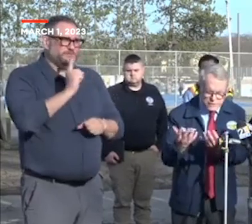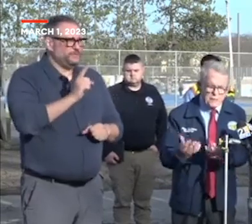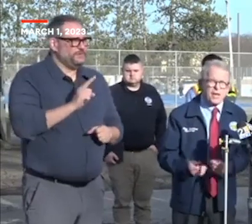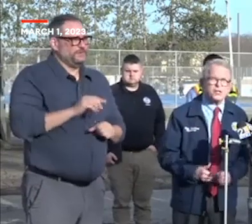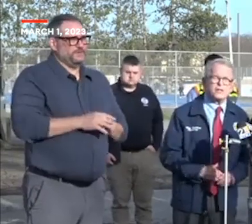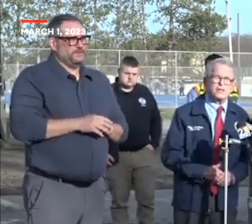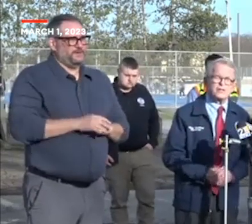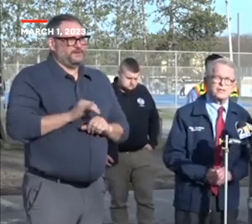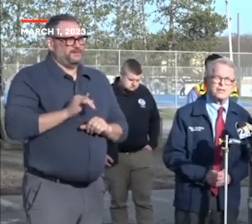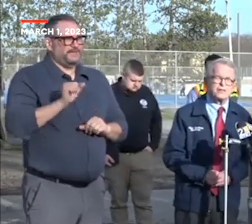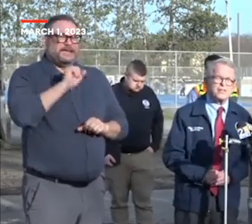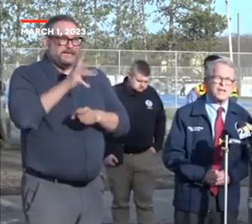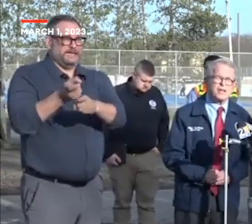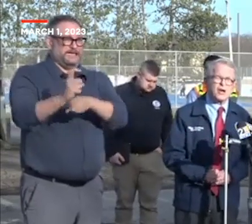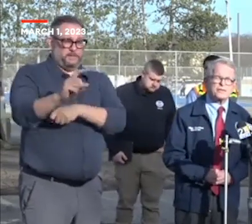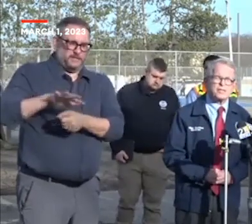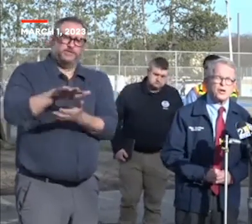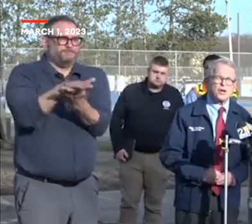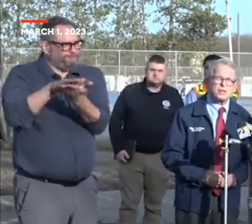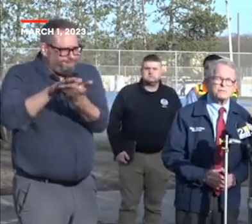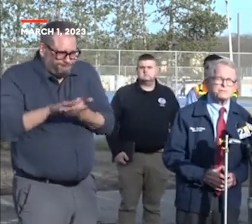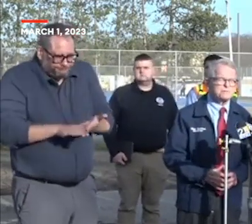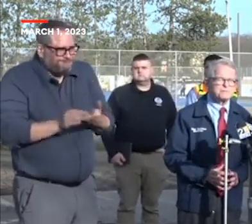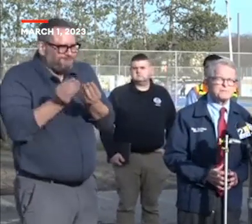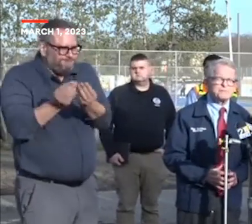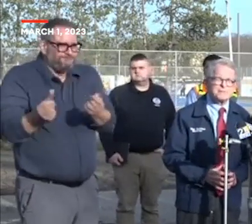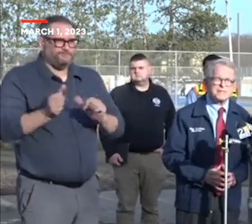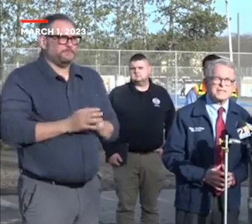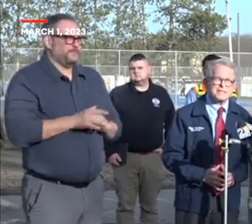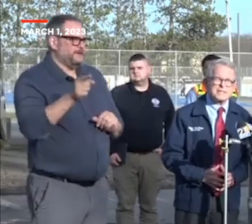the contamination is taken care of and is gone.